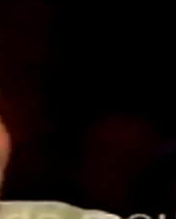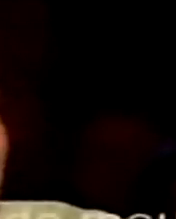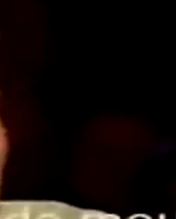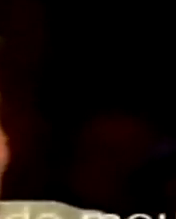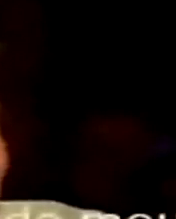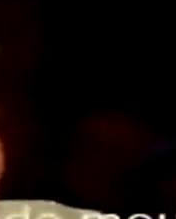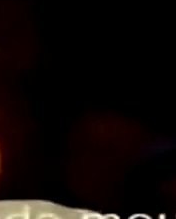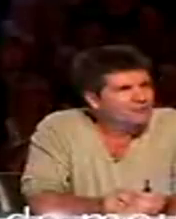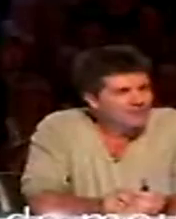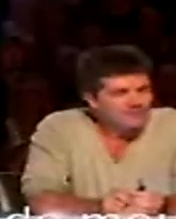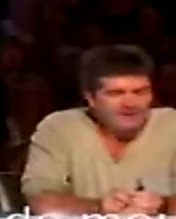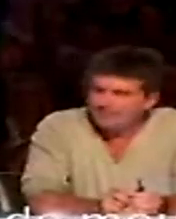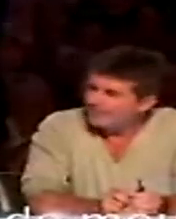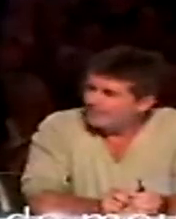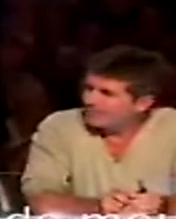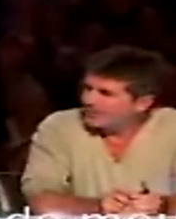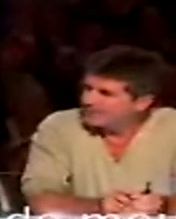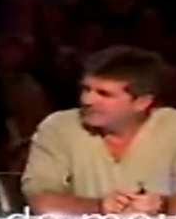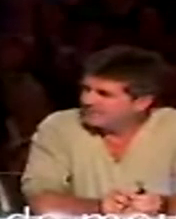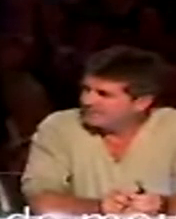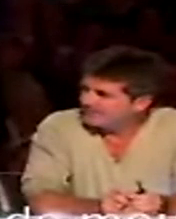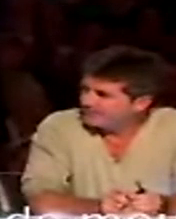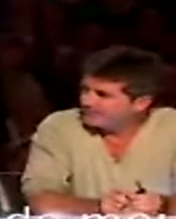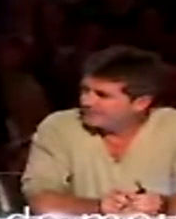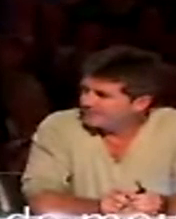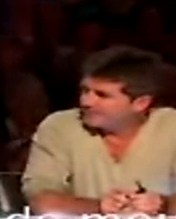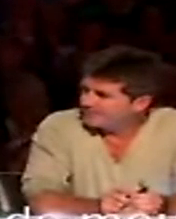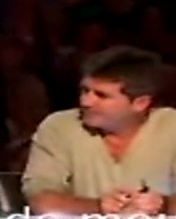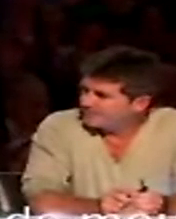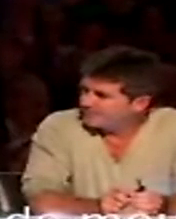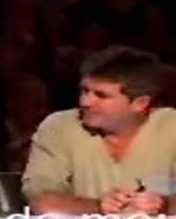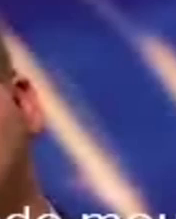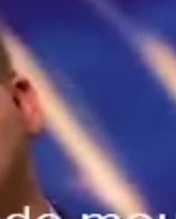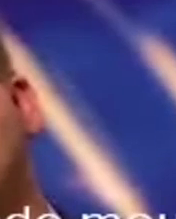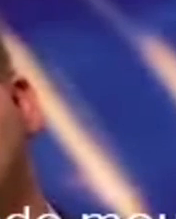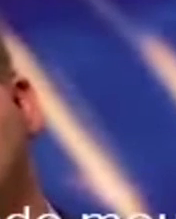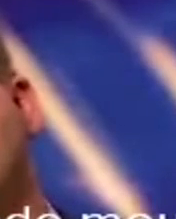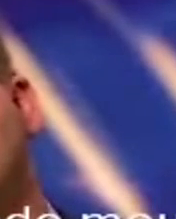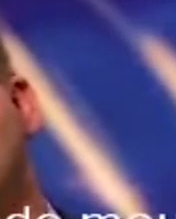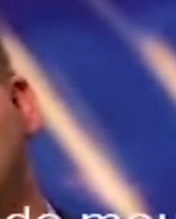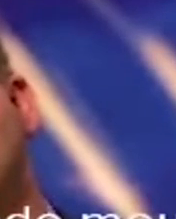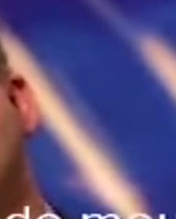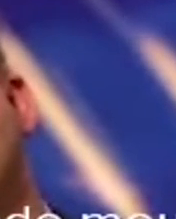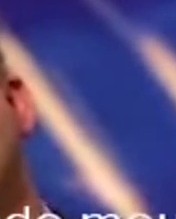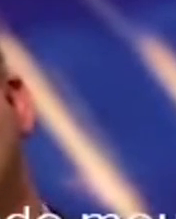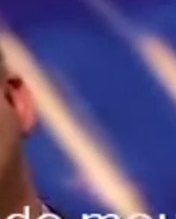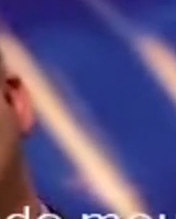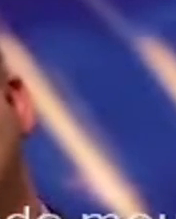Okay, moment of truth, young man. Here's. Absolutely yes.